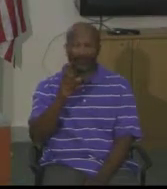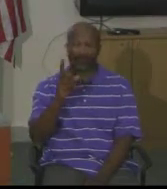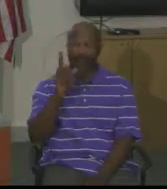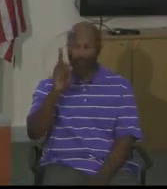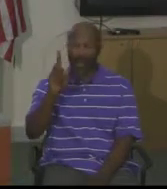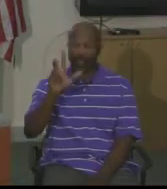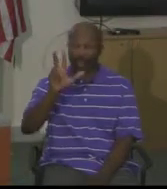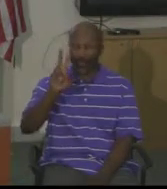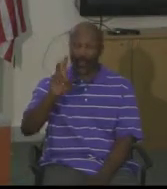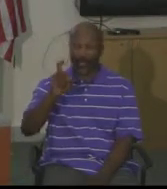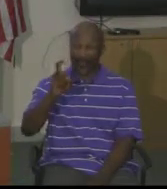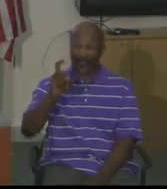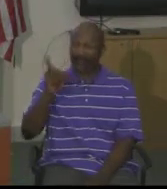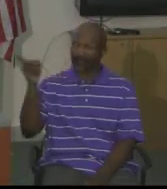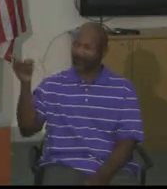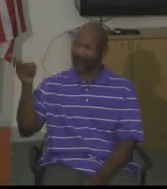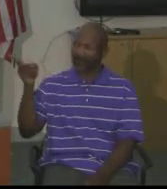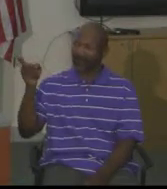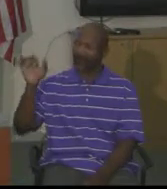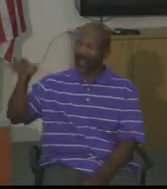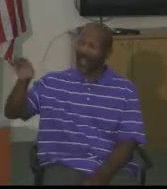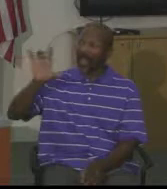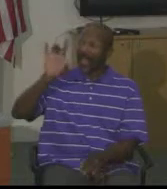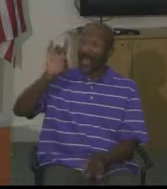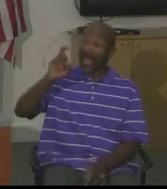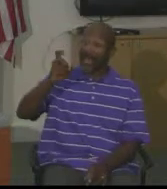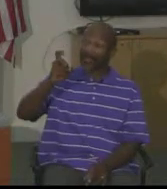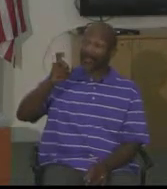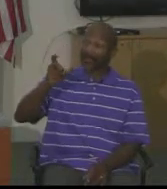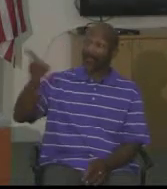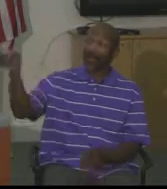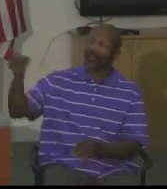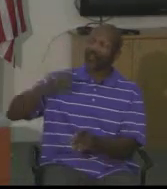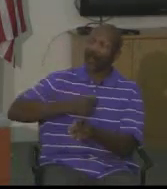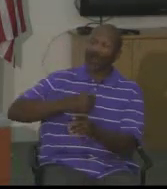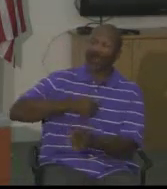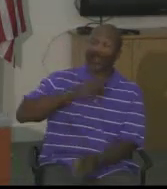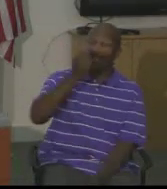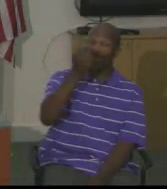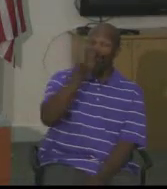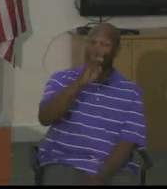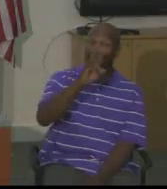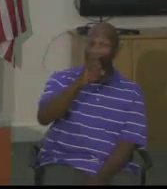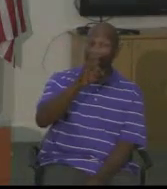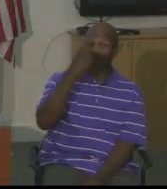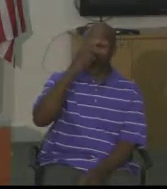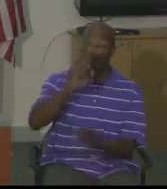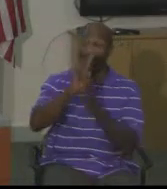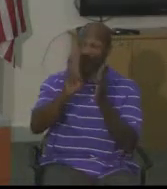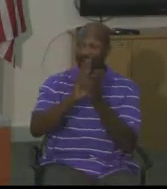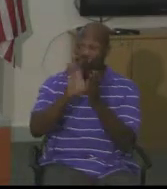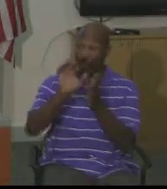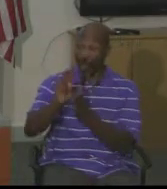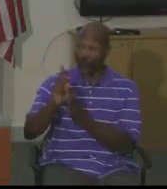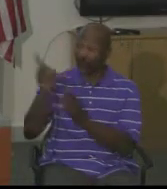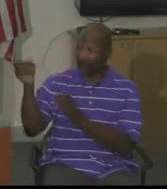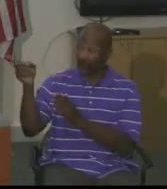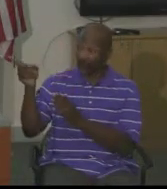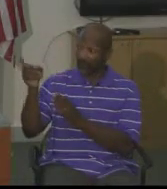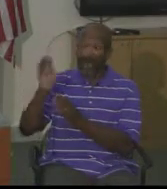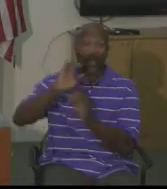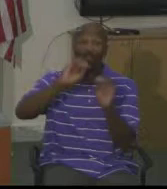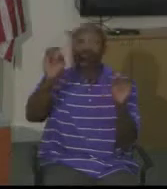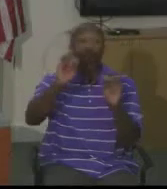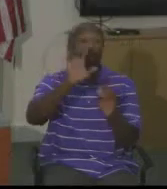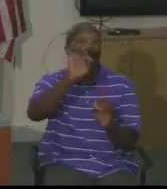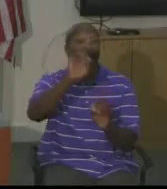slot. Here's the 8x slot. Here's the 16x slot for the video card. There is no